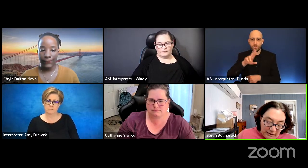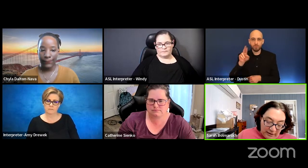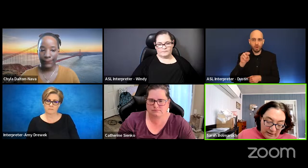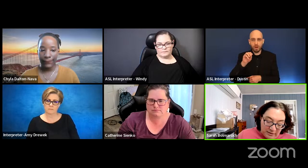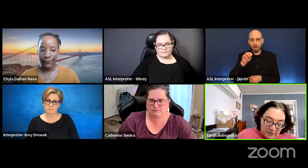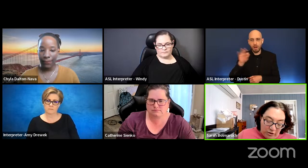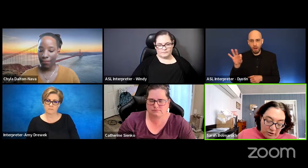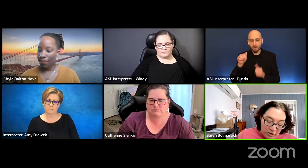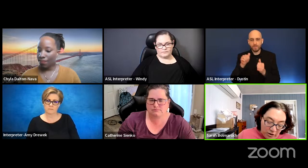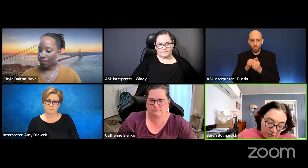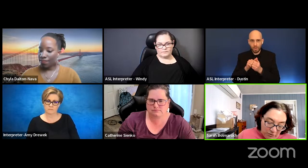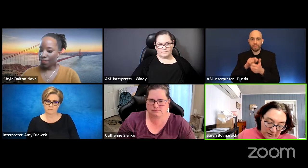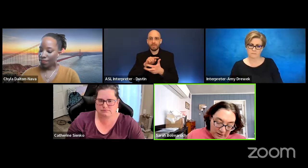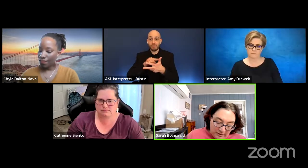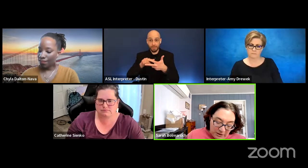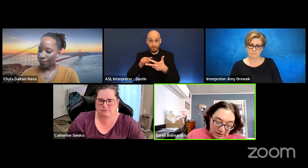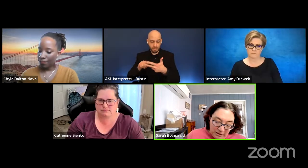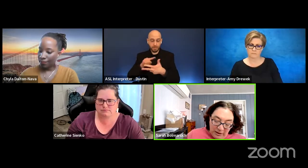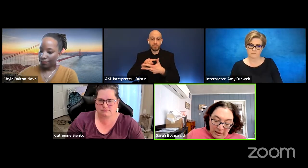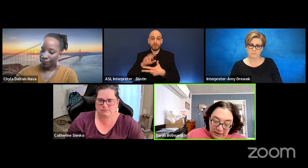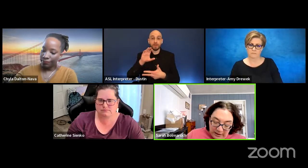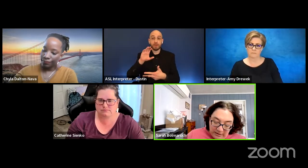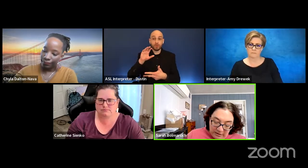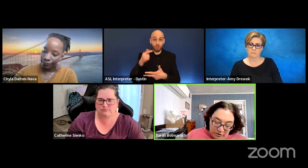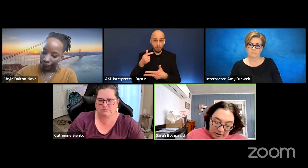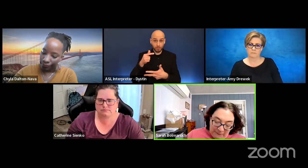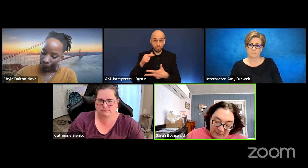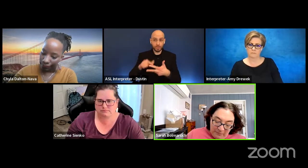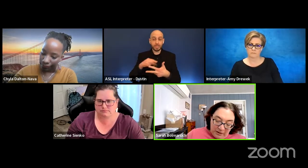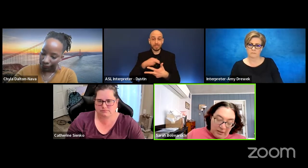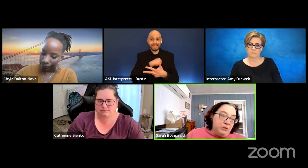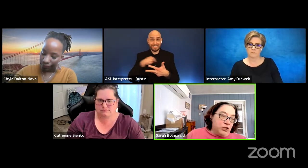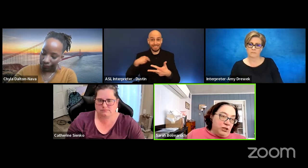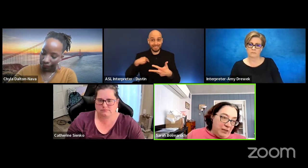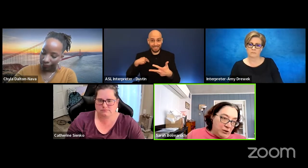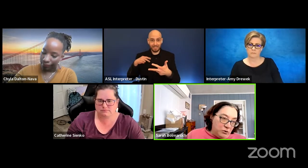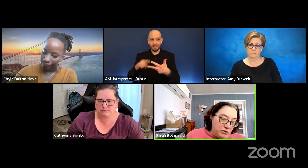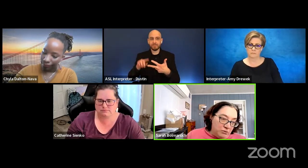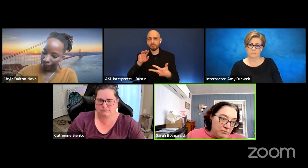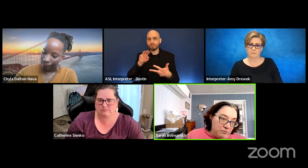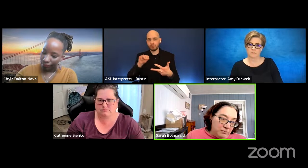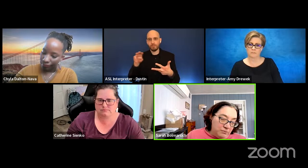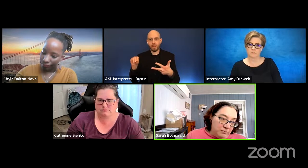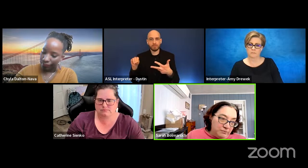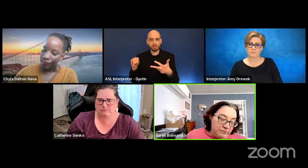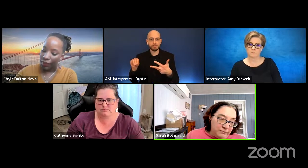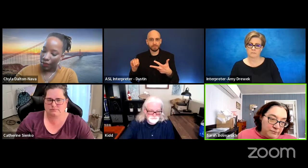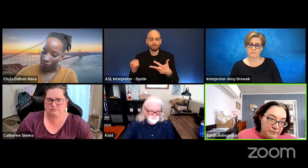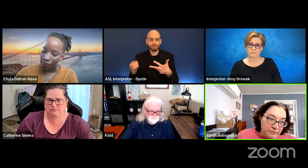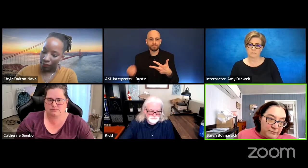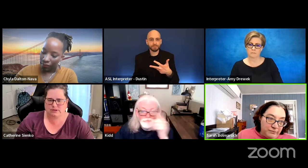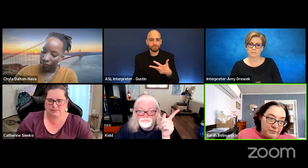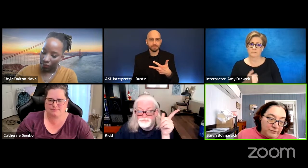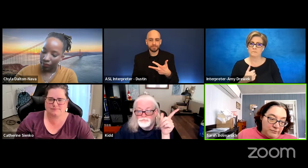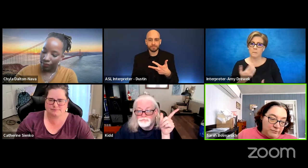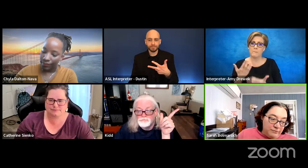which the candidates are Carmen Greensmith, Nikki Sukup, and Michelle Michaels.